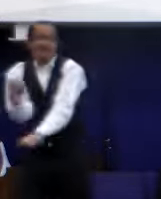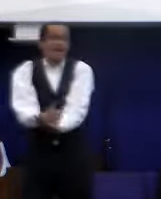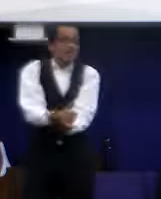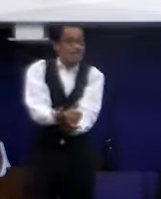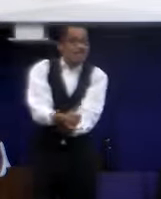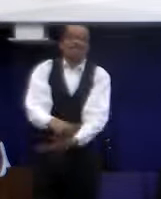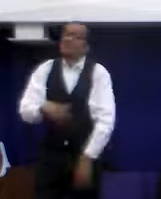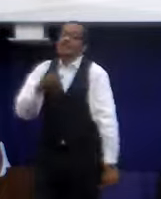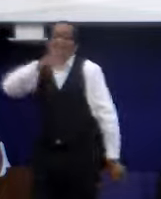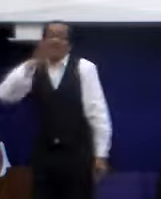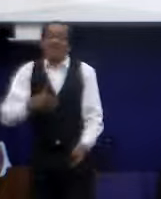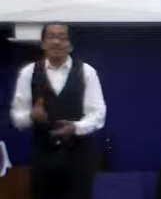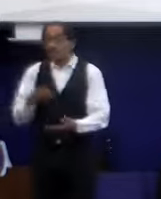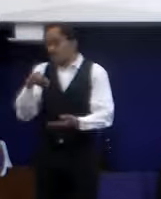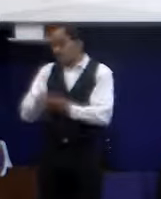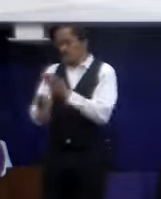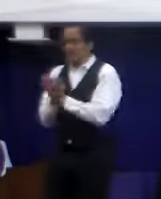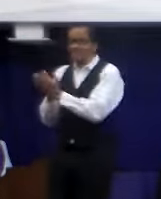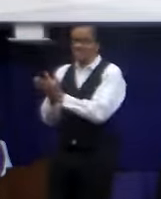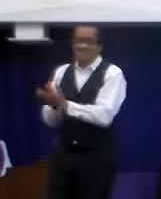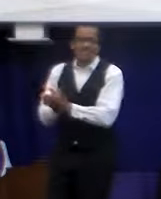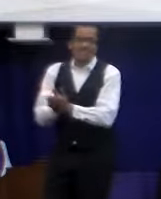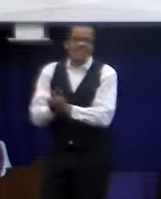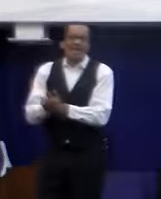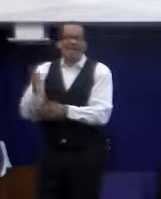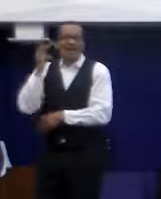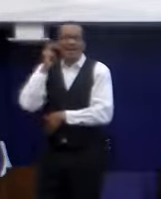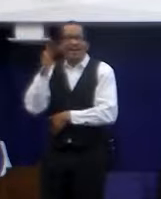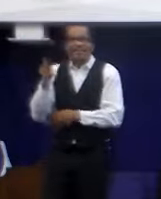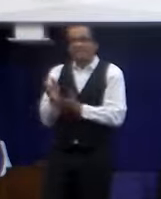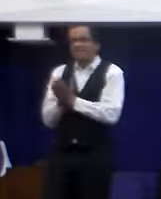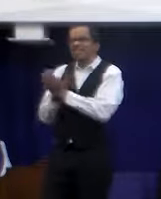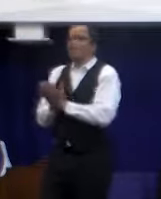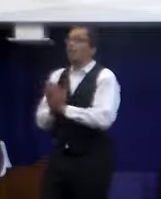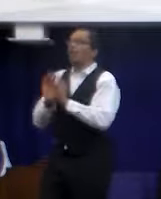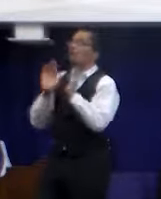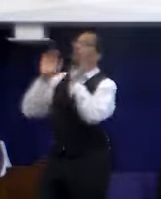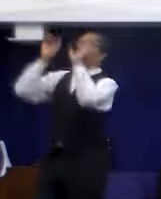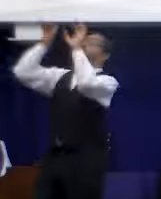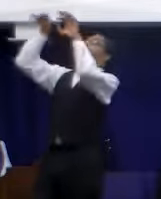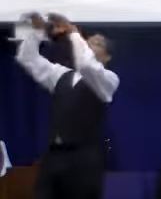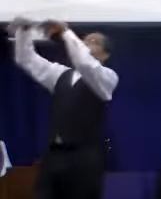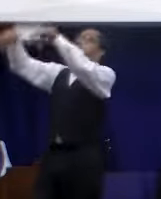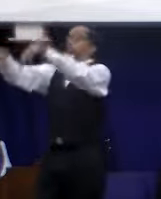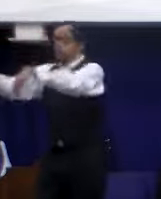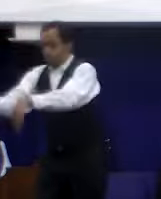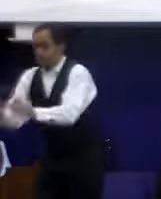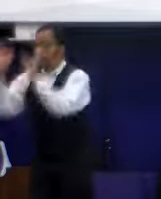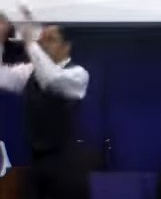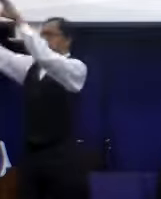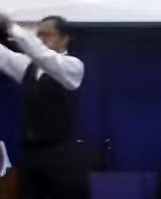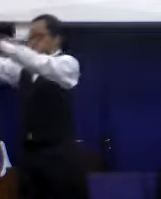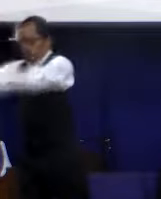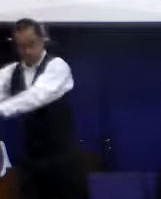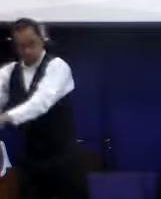seen, I know we're on a ship, but I see, I know Alfredo was here. I seen this ship with the storm come, the waves go up, and like turn the ship over to come back down like it's